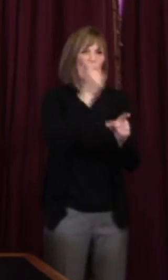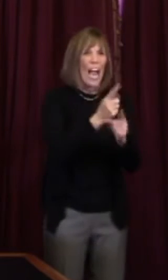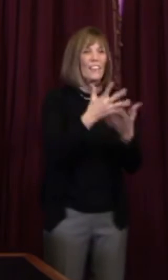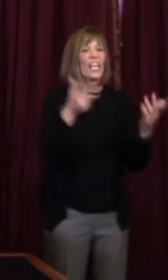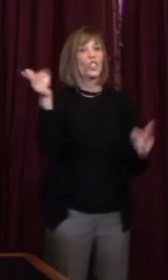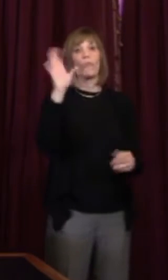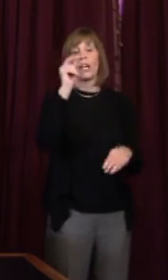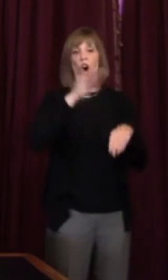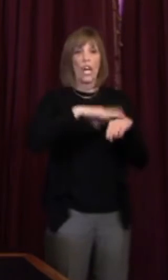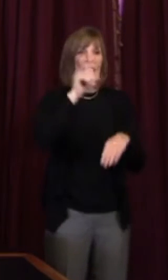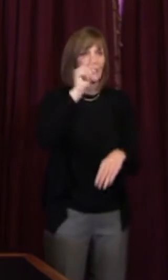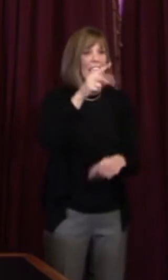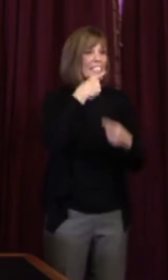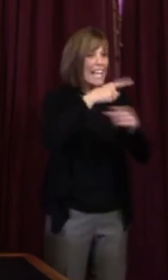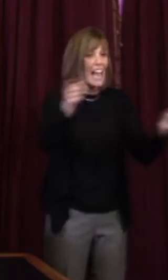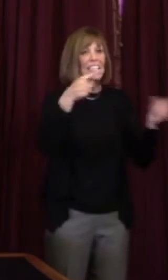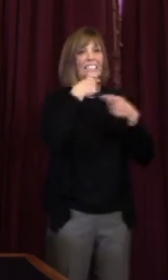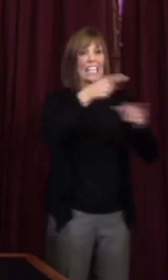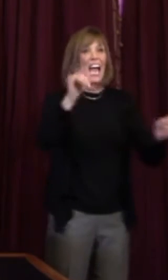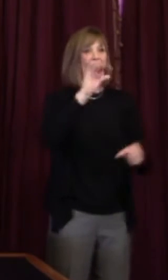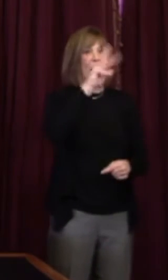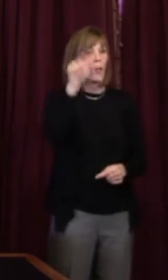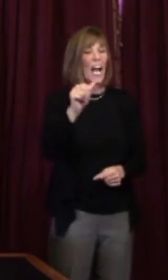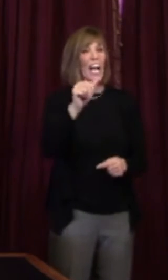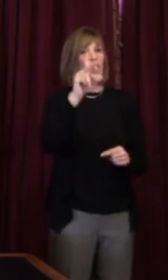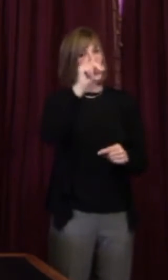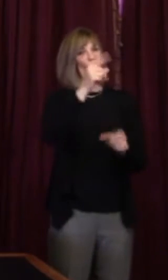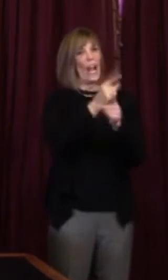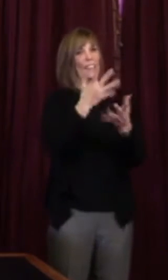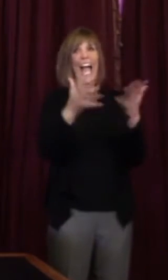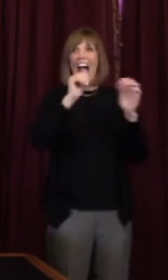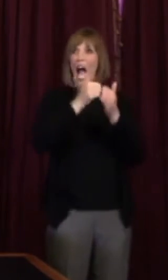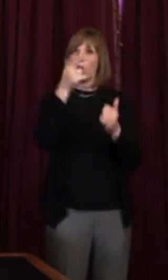You've been on TV telling Iowans to do the right thing. How is the public